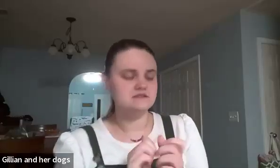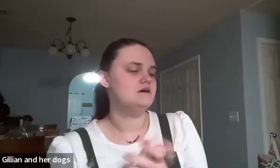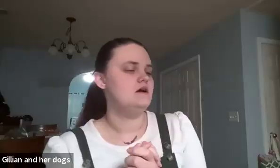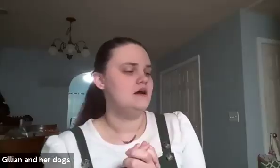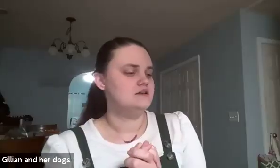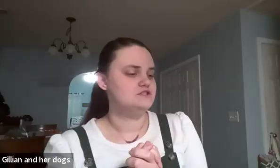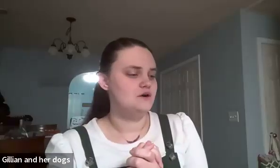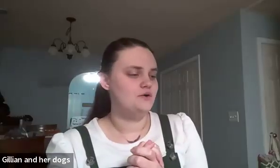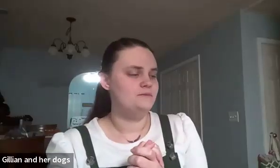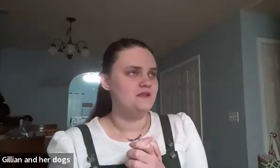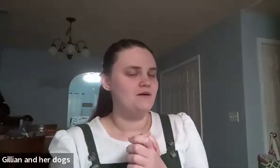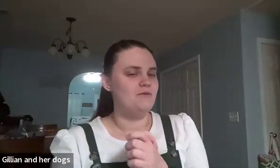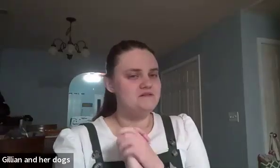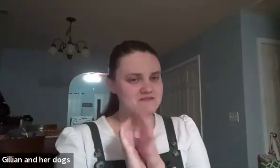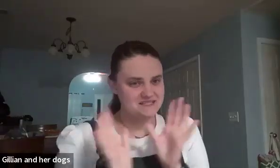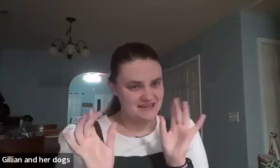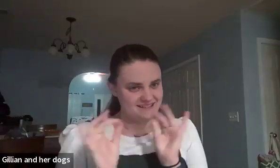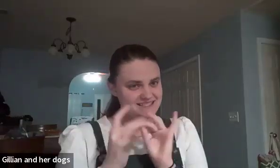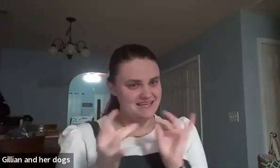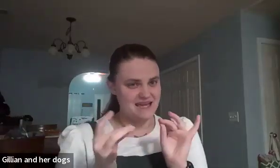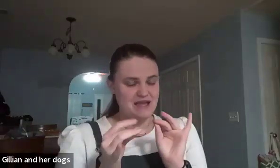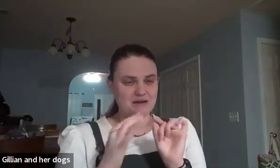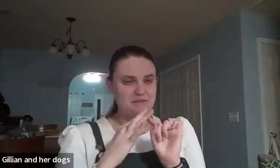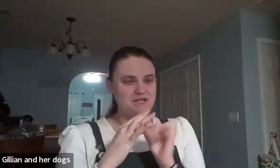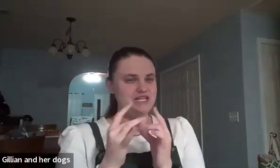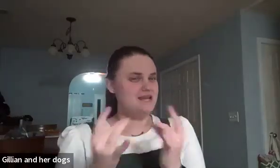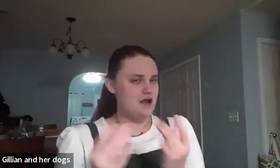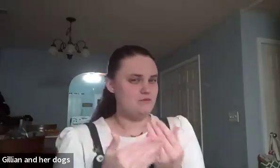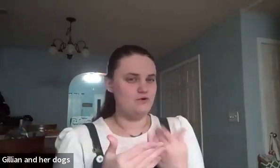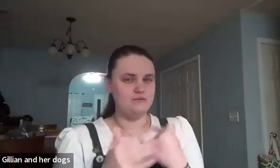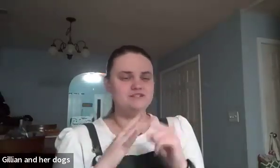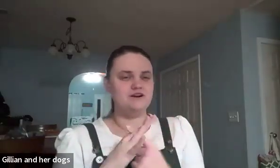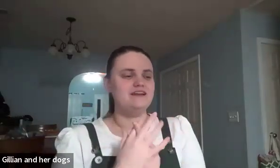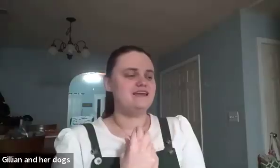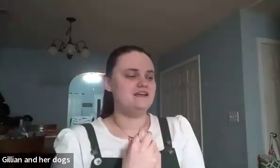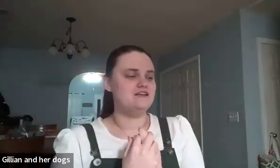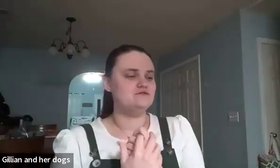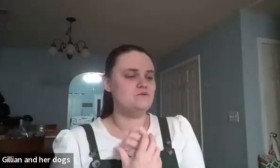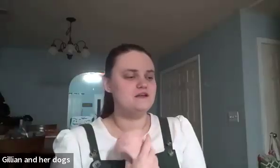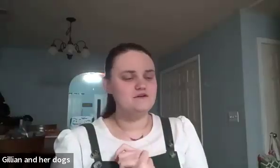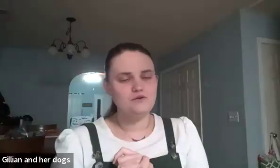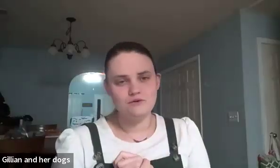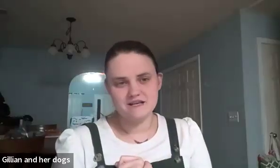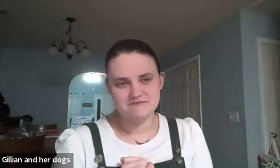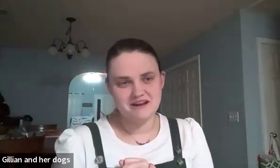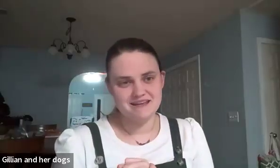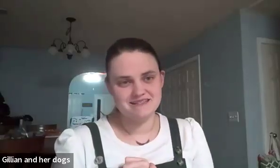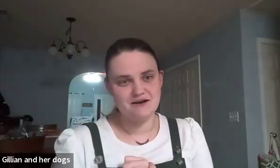signs. So one of my favorite things I like to say, and I'm gonna mention it now before we start, is one of the cool things about